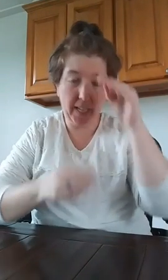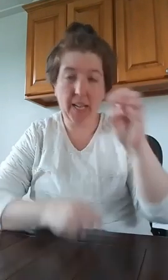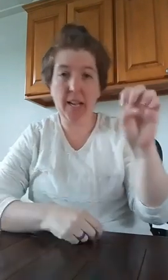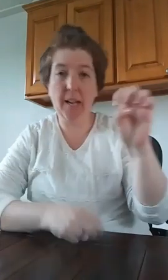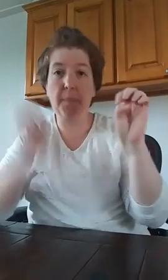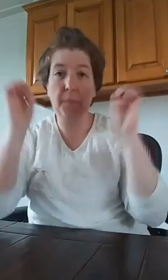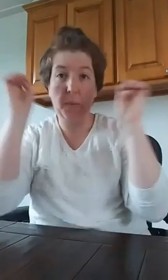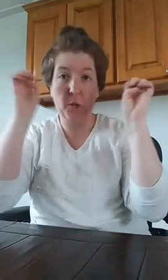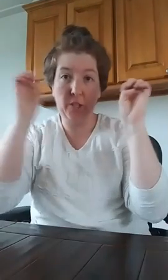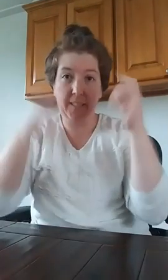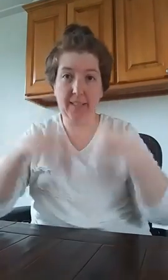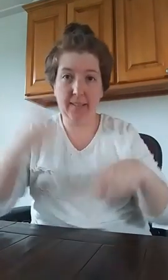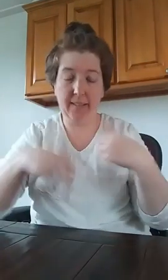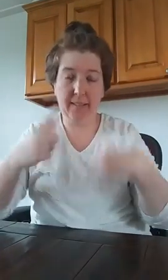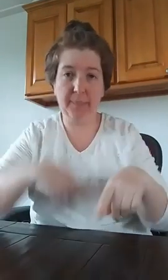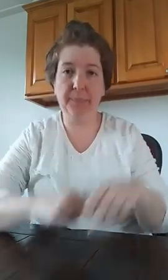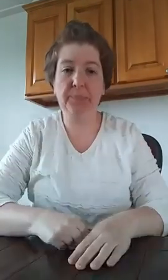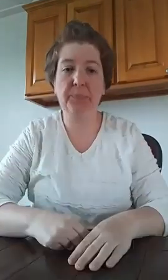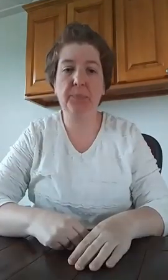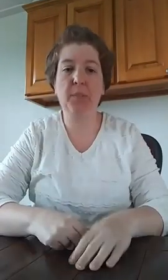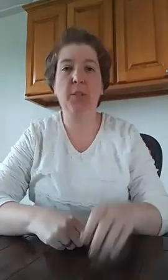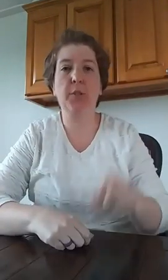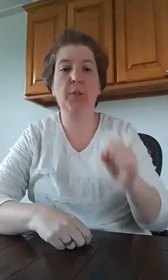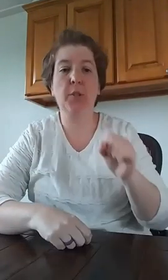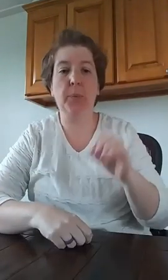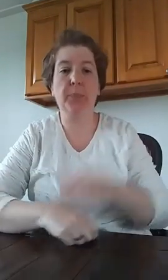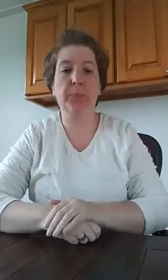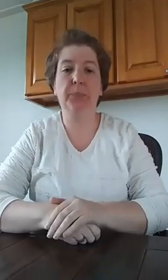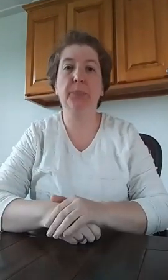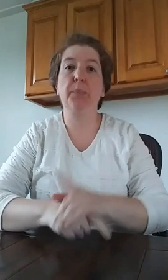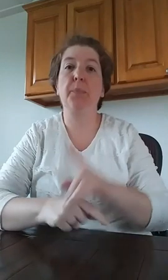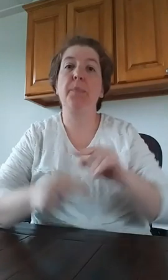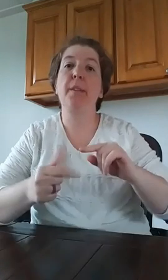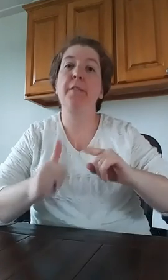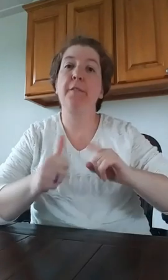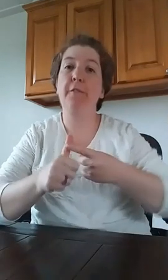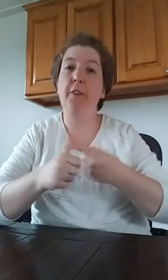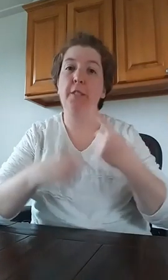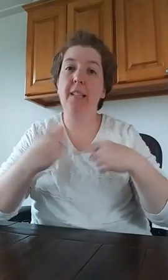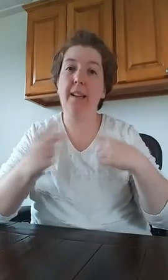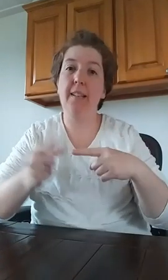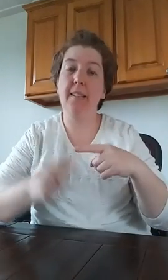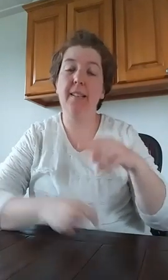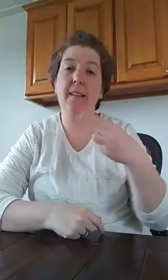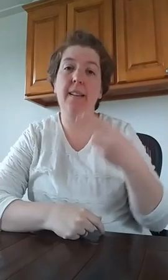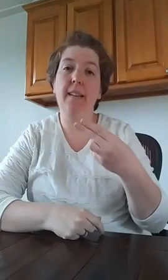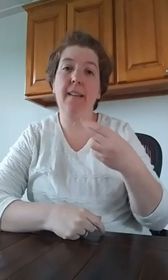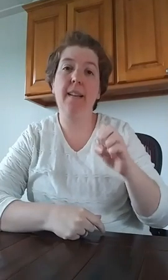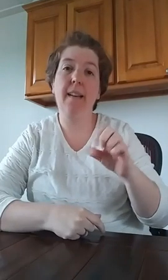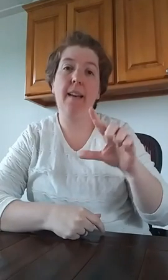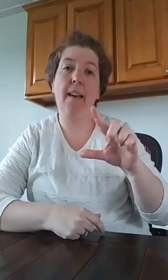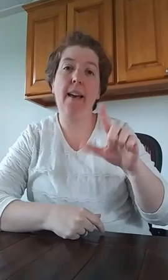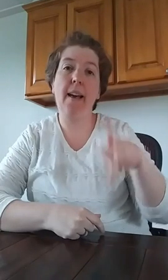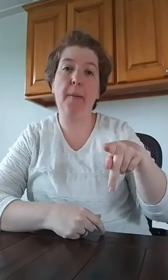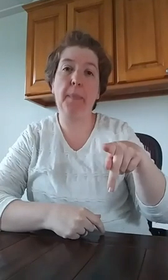emergency signs so first sign help